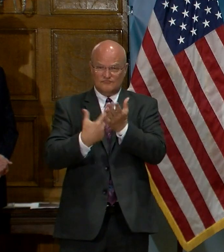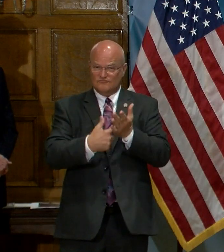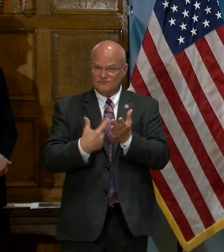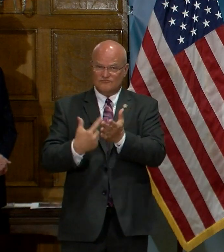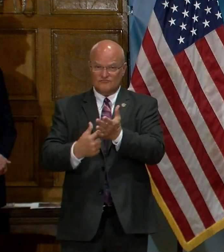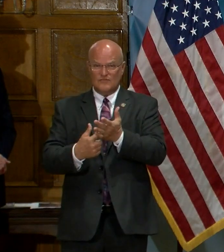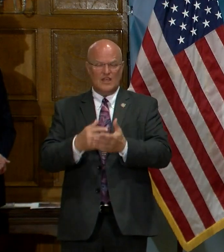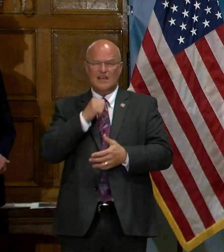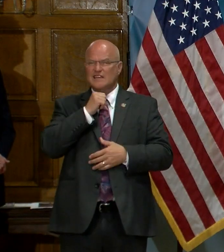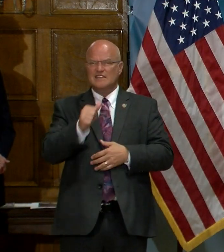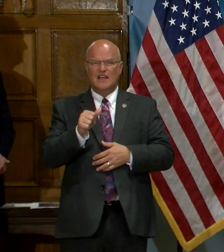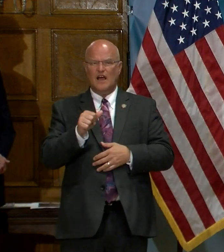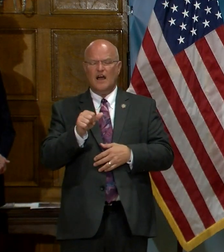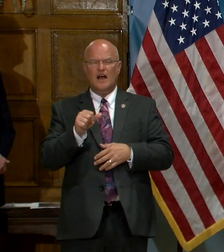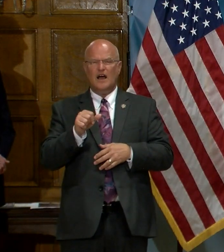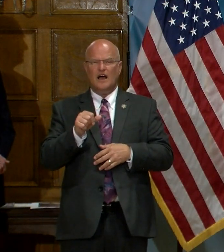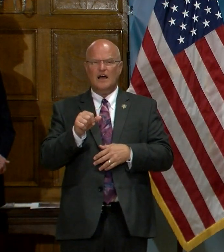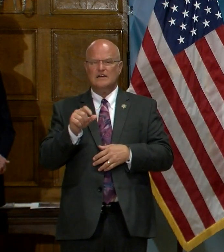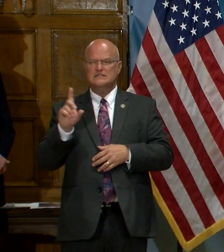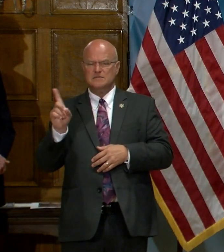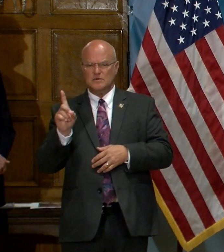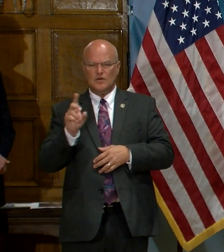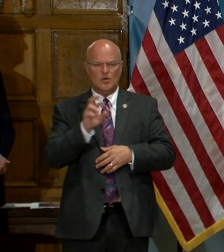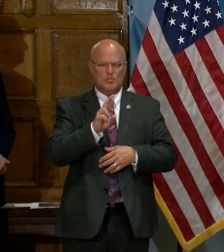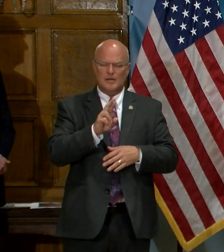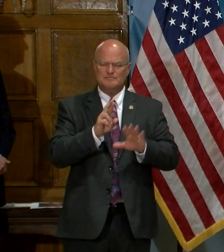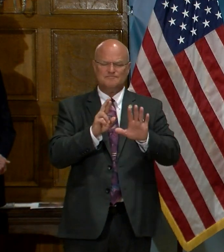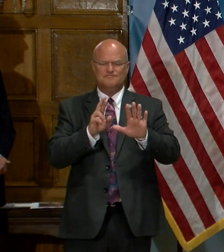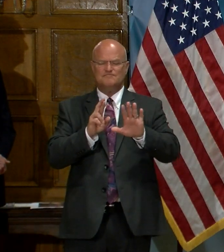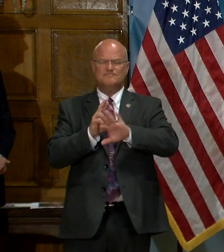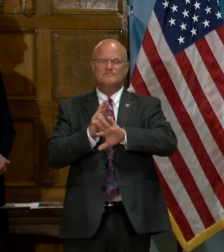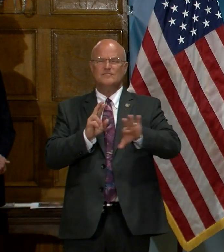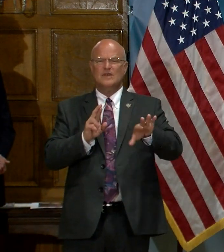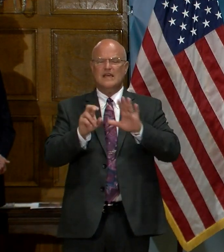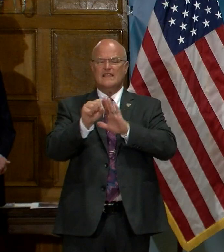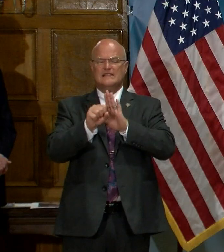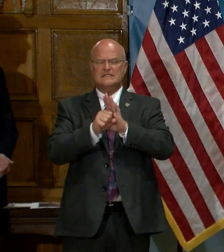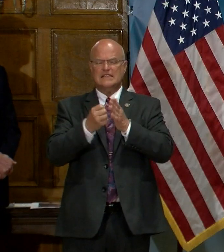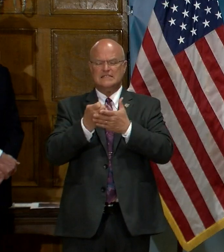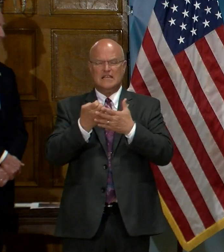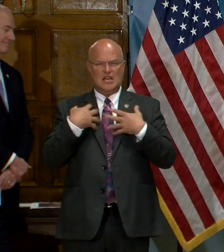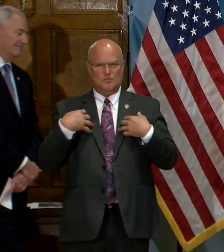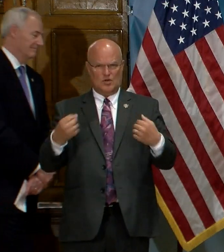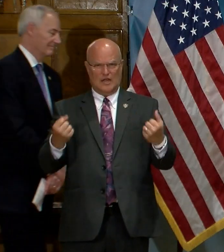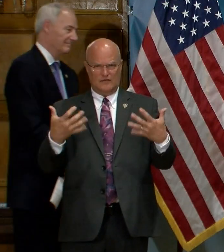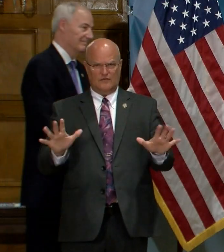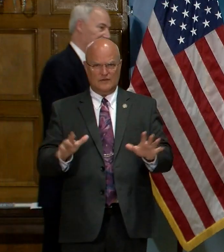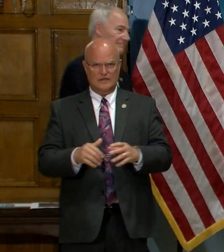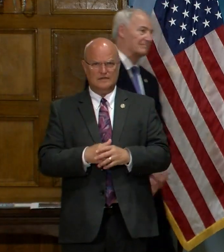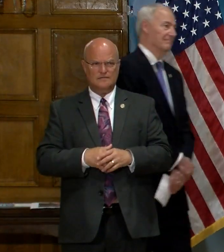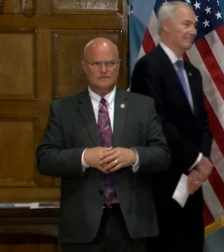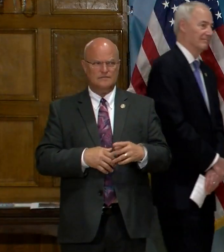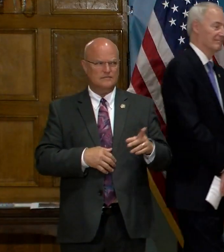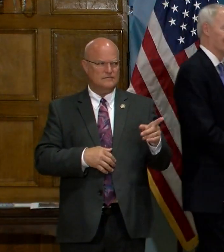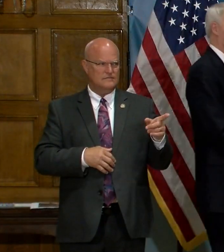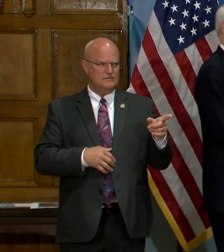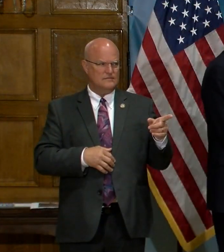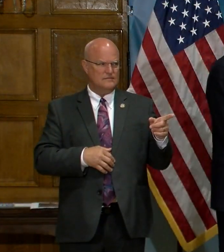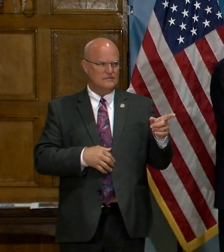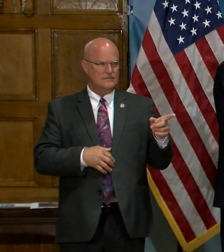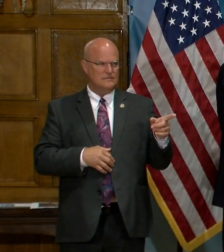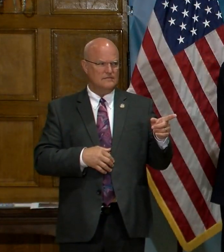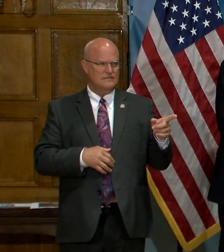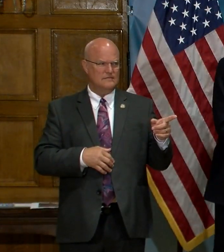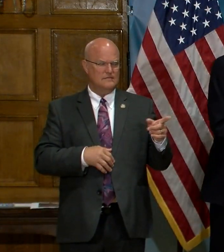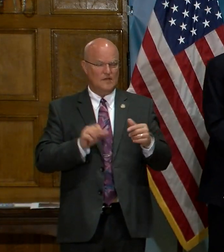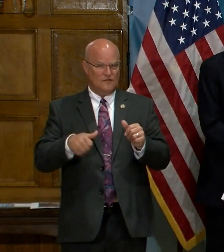not about picking a partisan side. It's about trying to find a way for the state's economy to recover. So, a